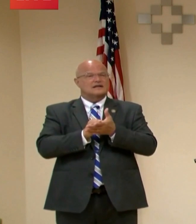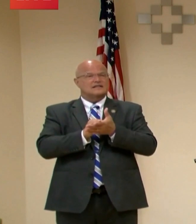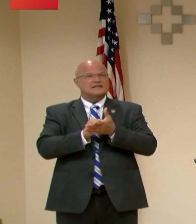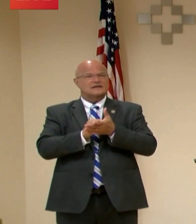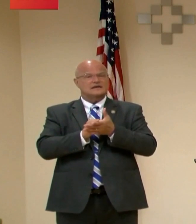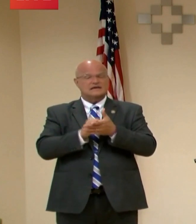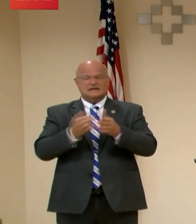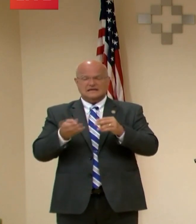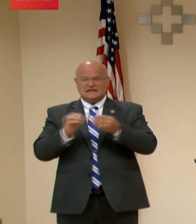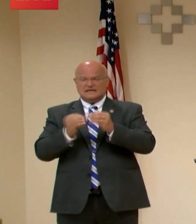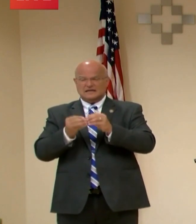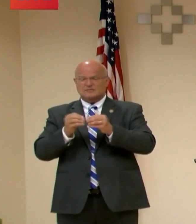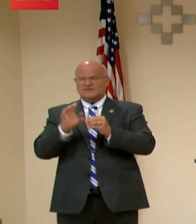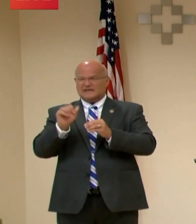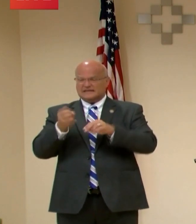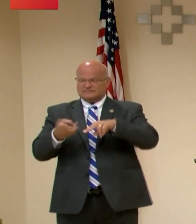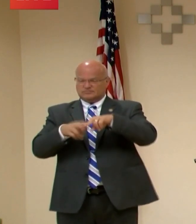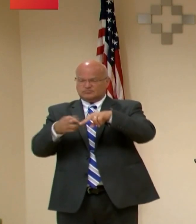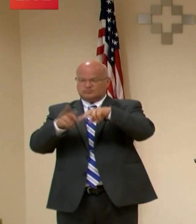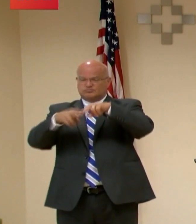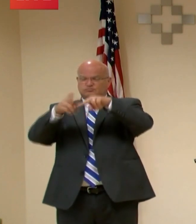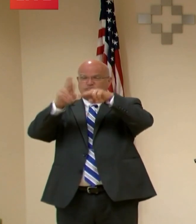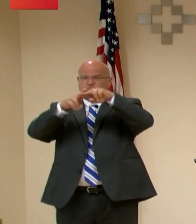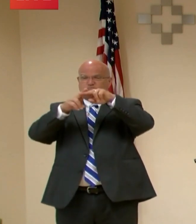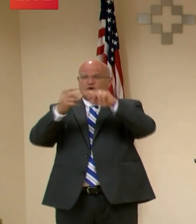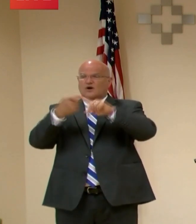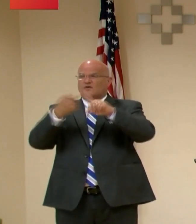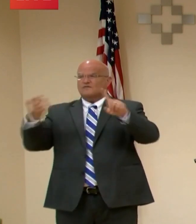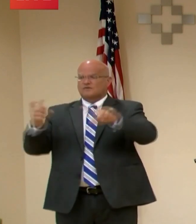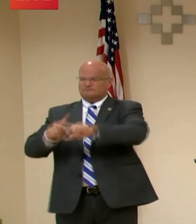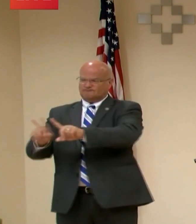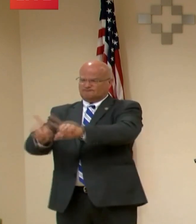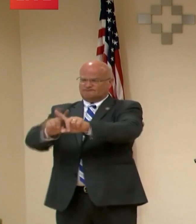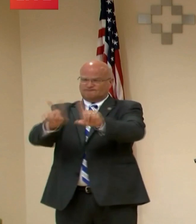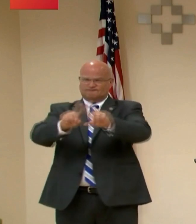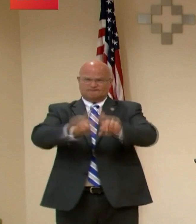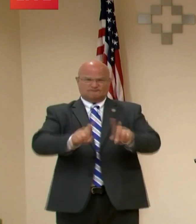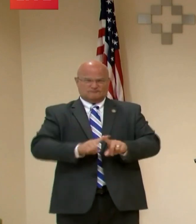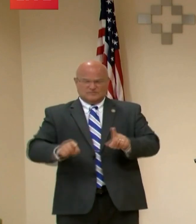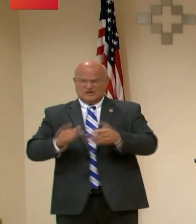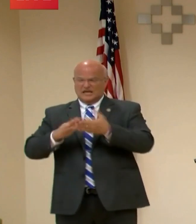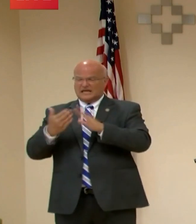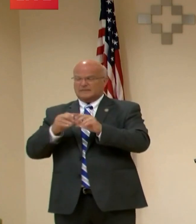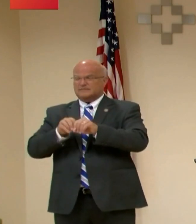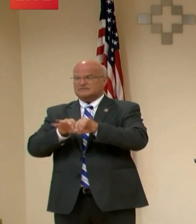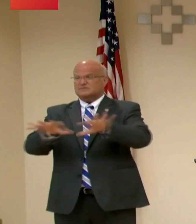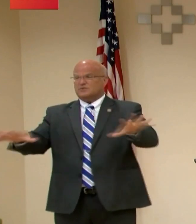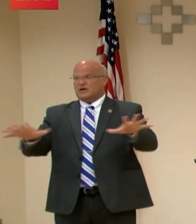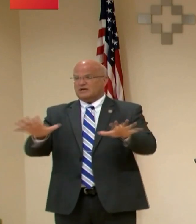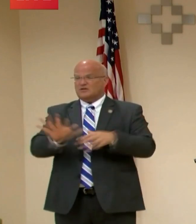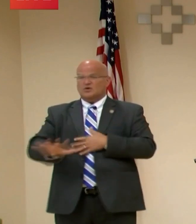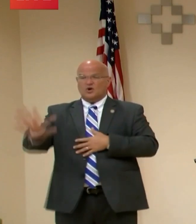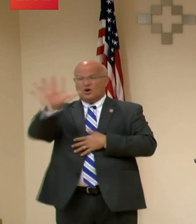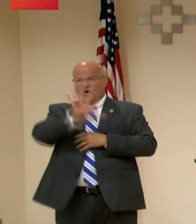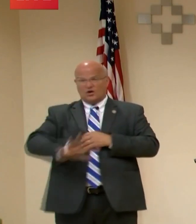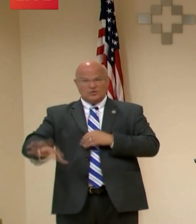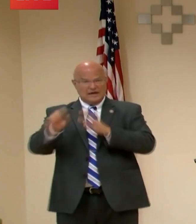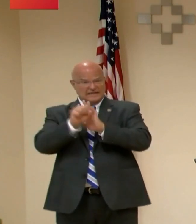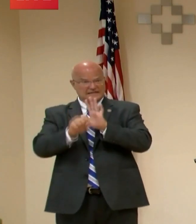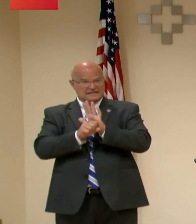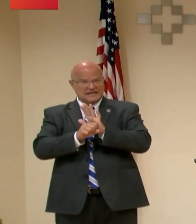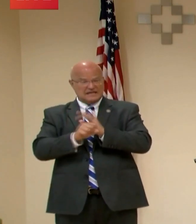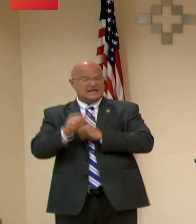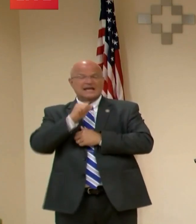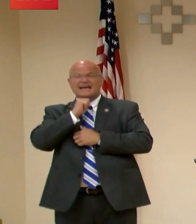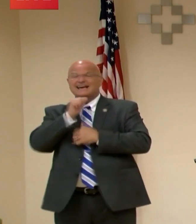the rise in cases that we've seen have been from broad community spread or across the state and